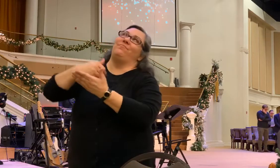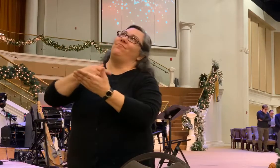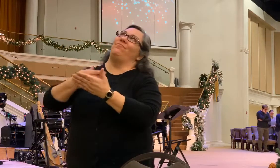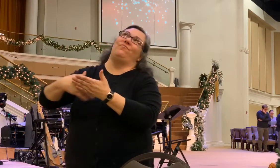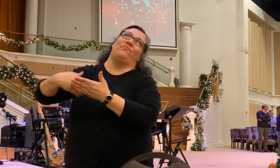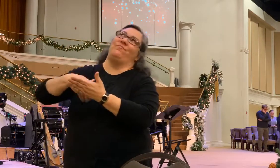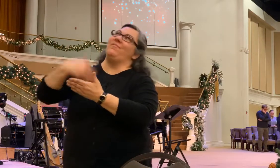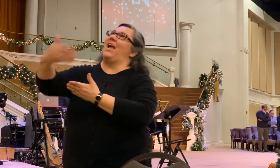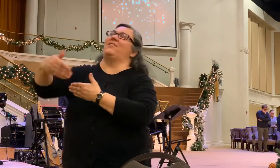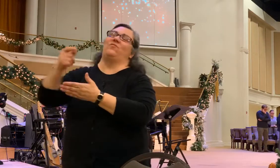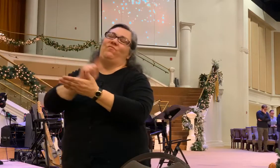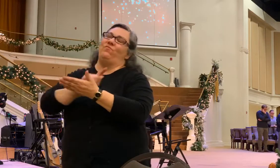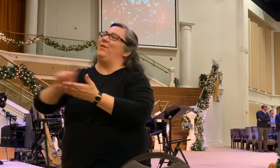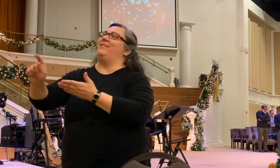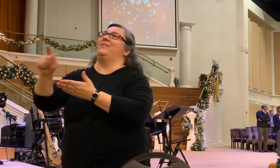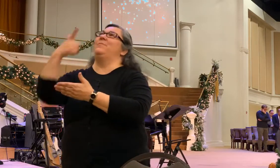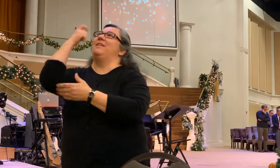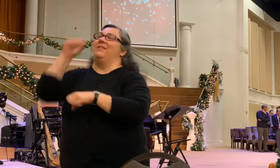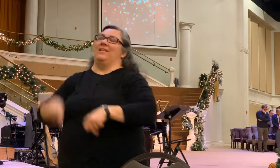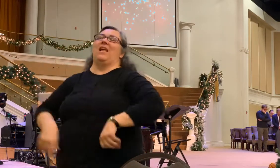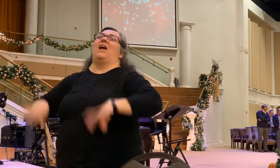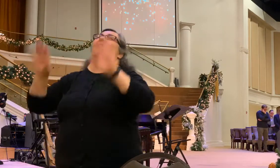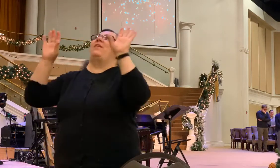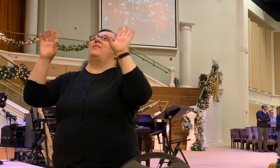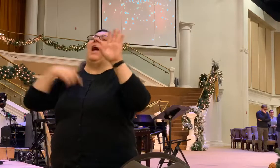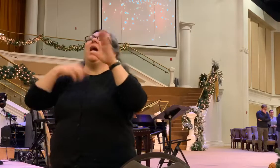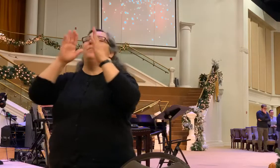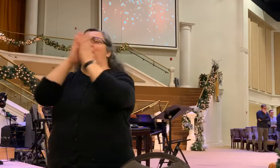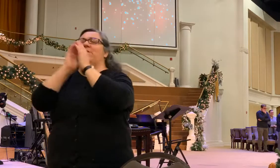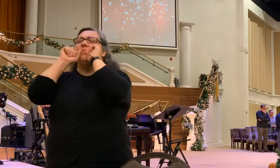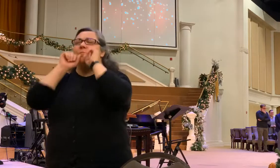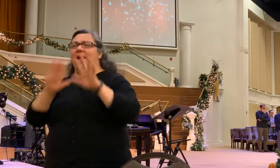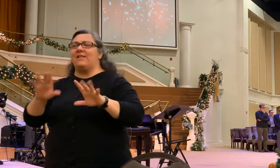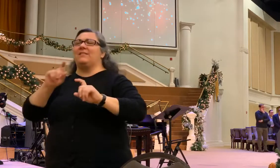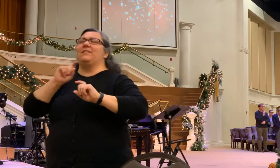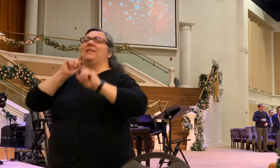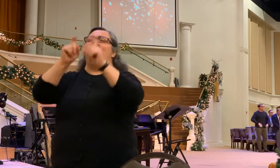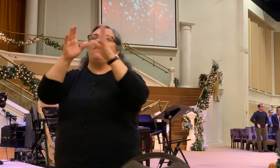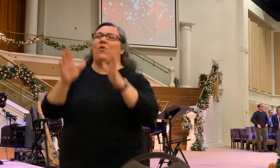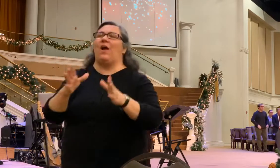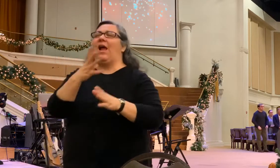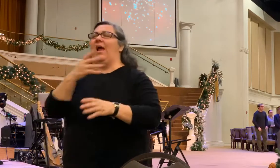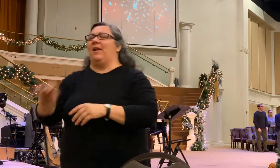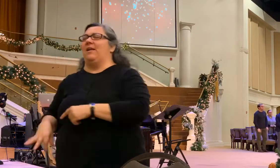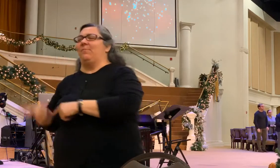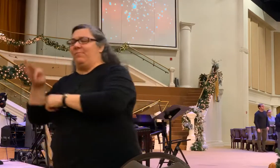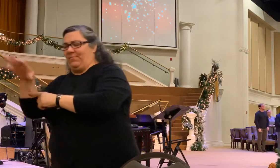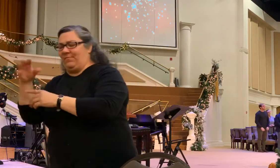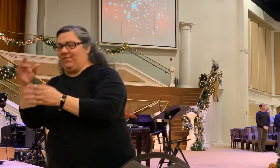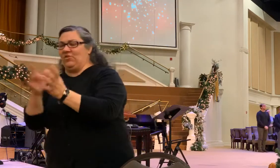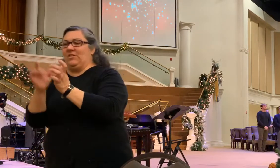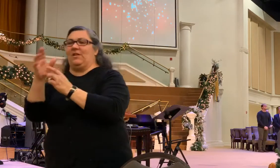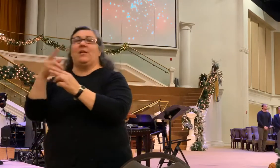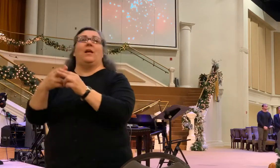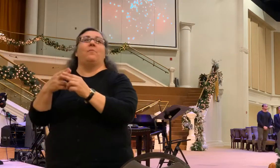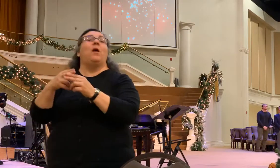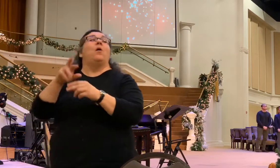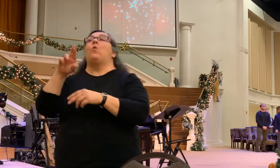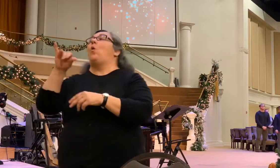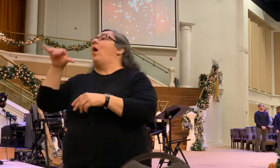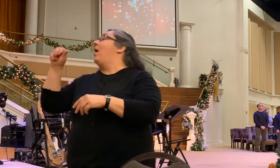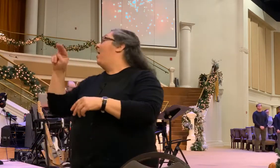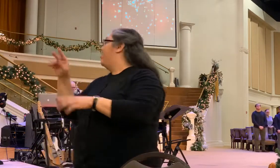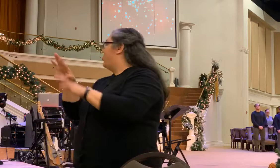because they sacrificed. I pray a blessing upon the gift and the giver of life right now. Amen. Brother Brian, just